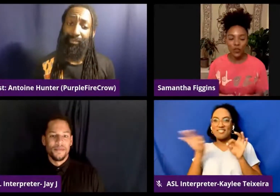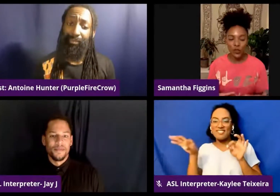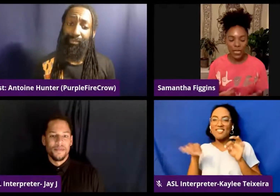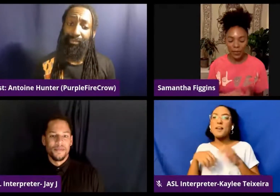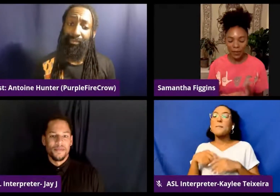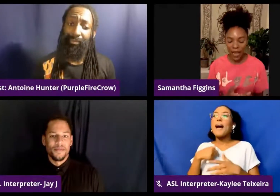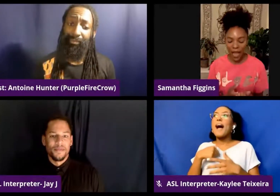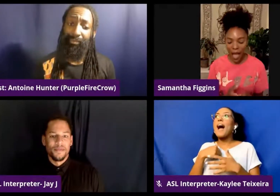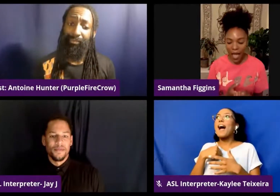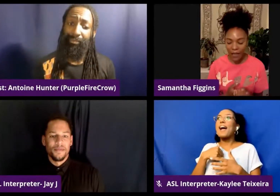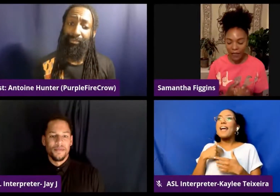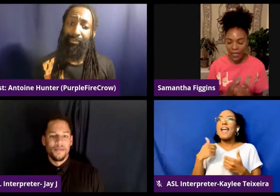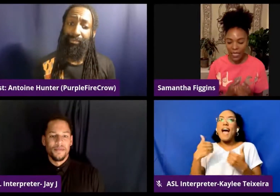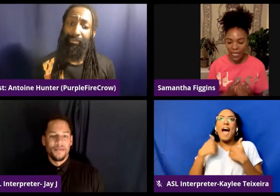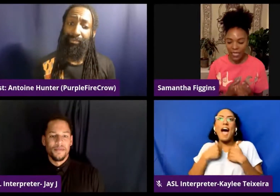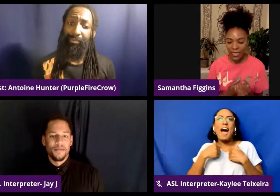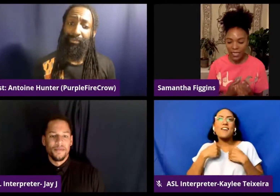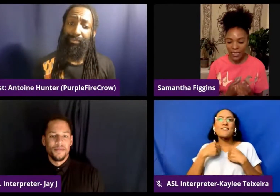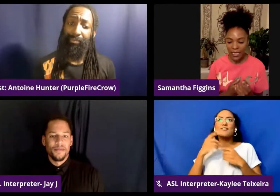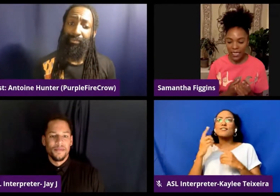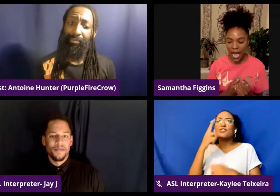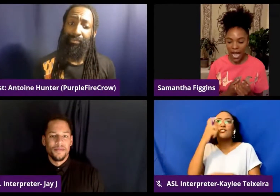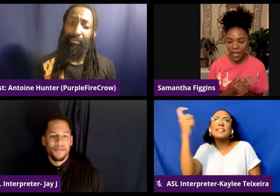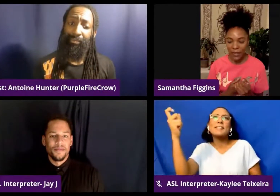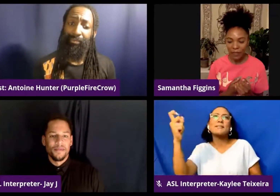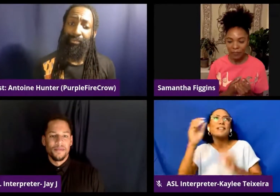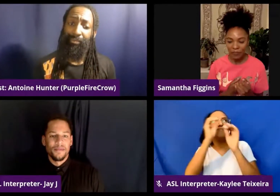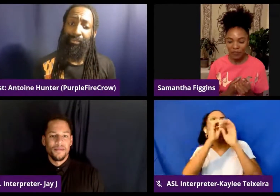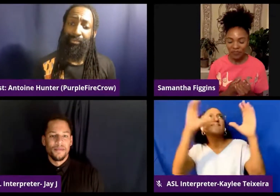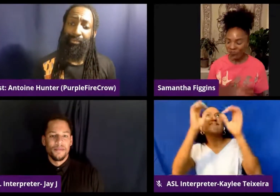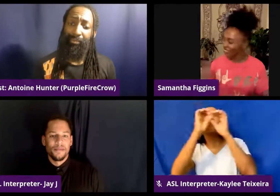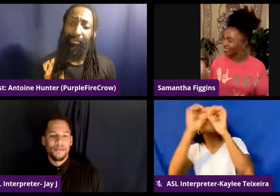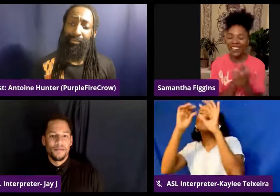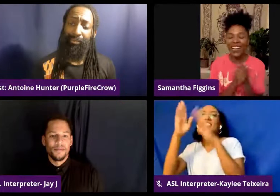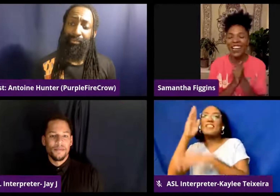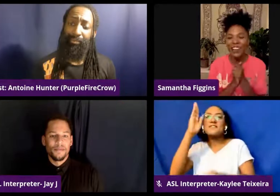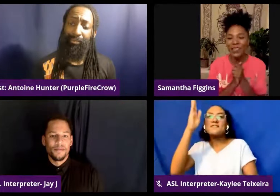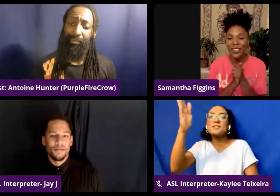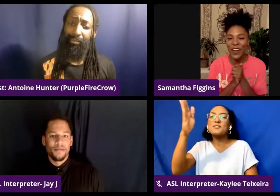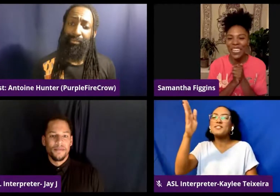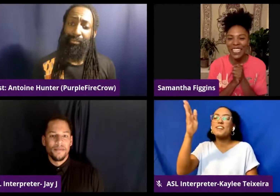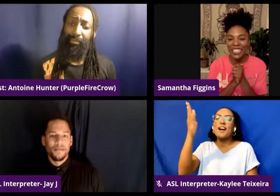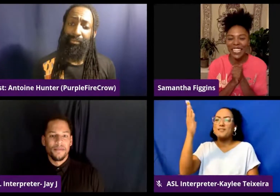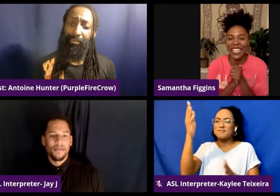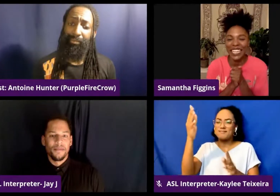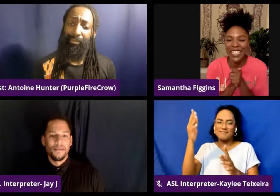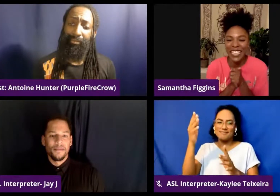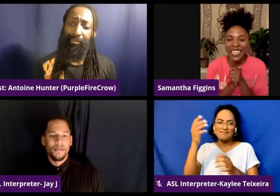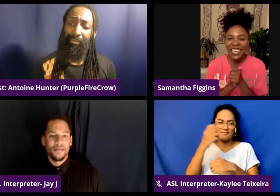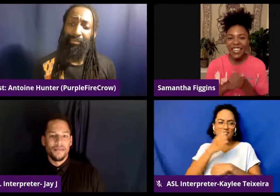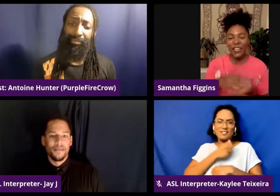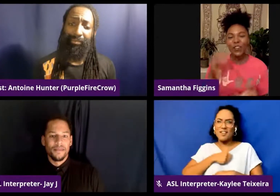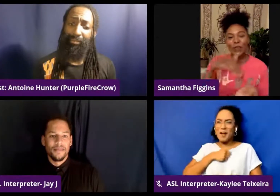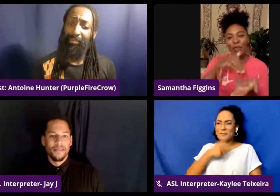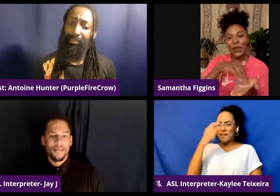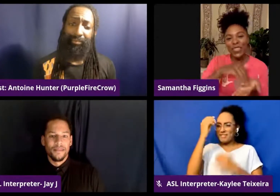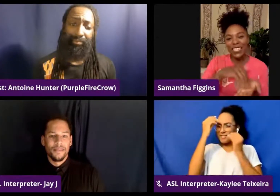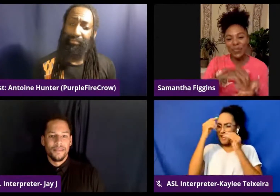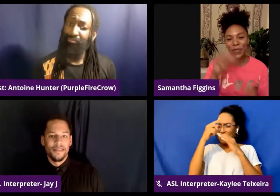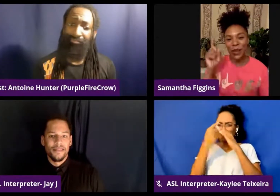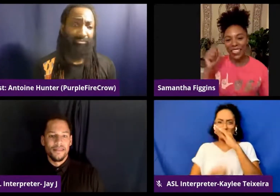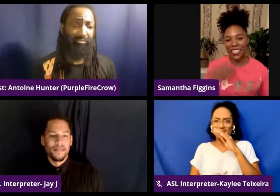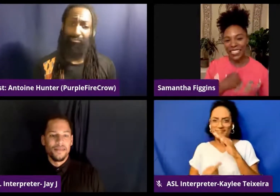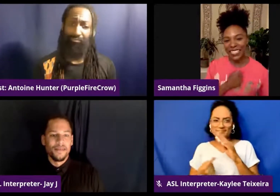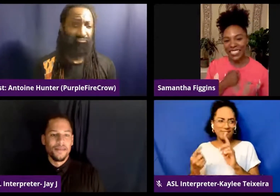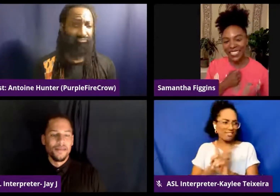all these dreams that I have. And I lost my track. Can you repeat the